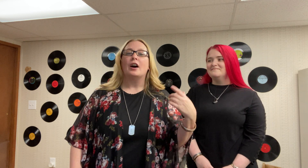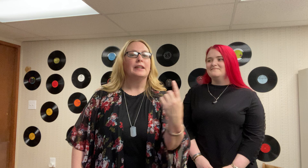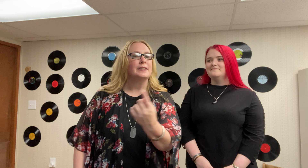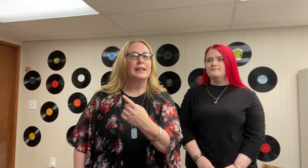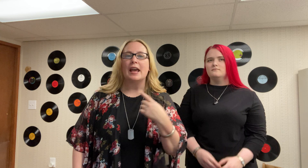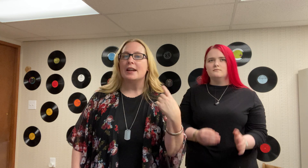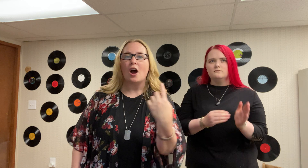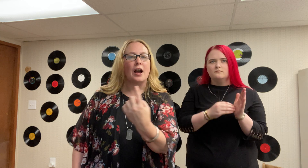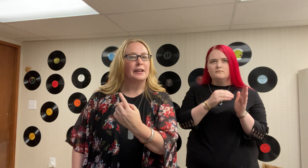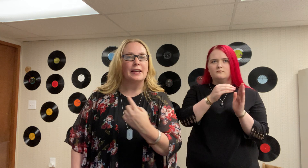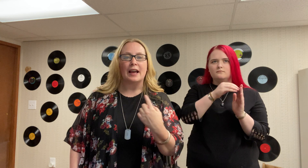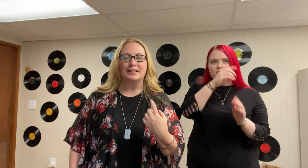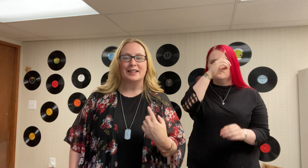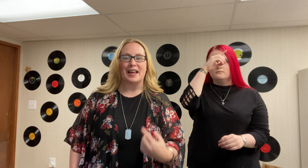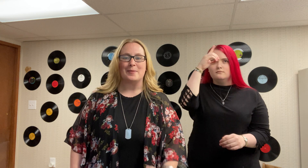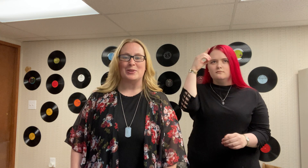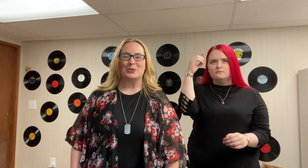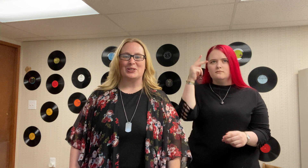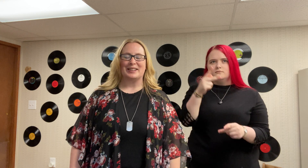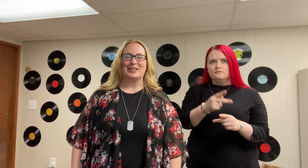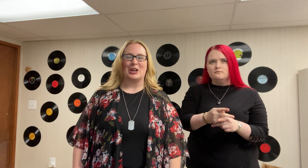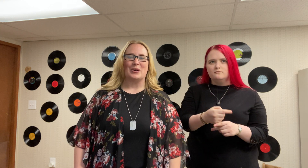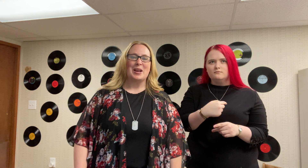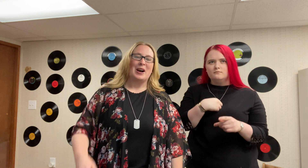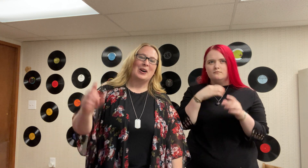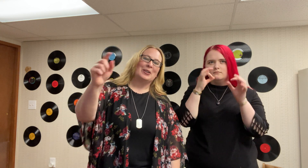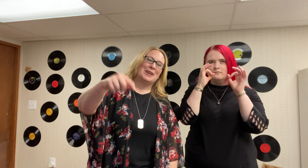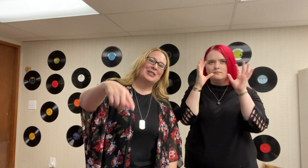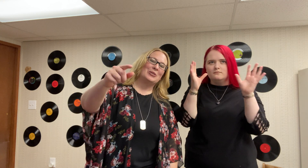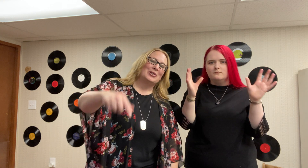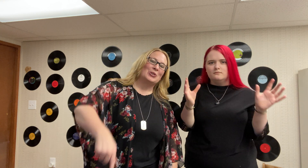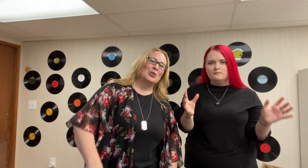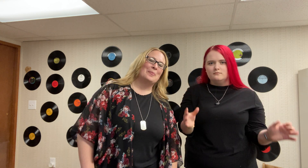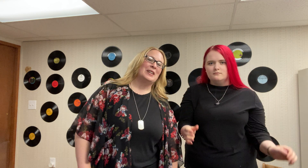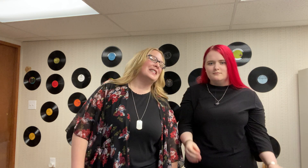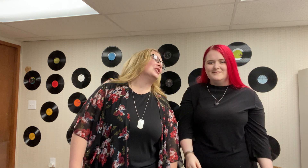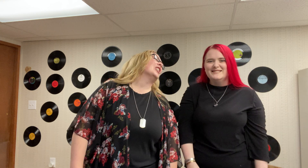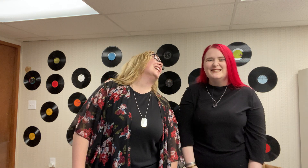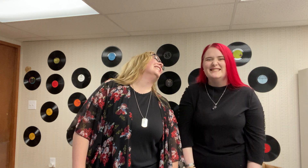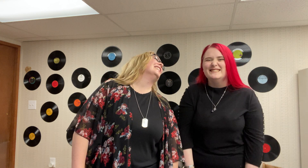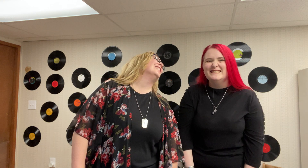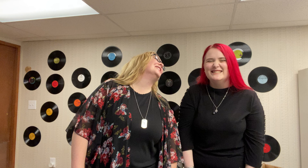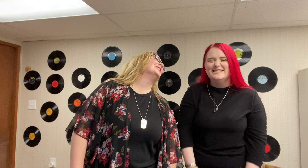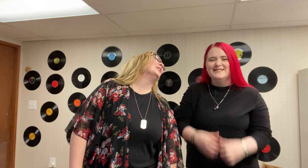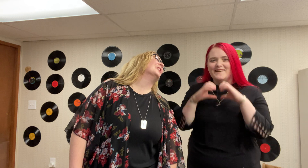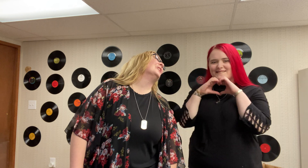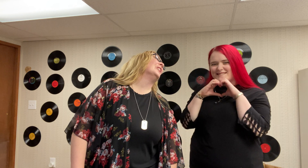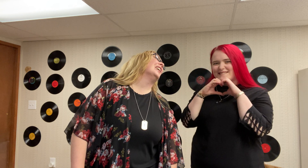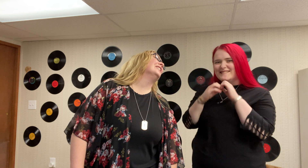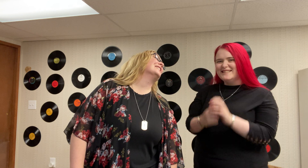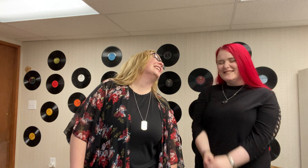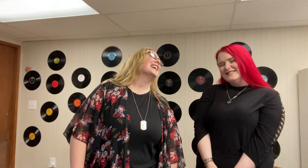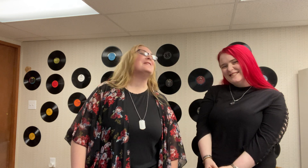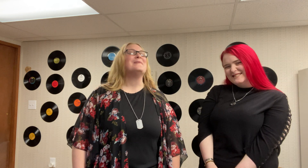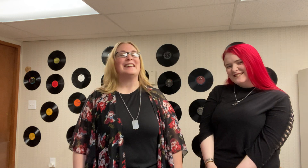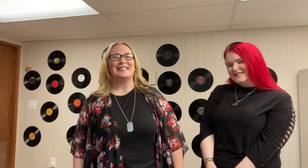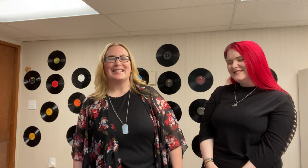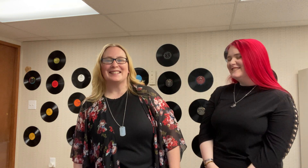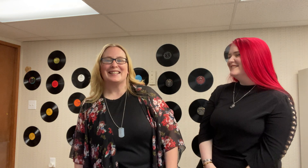audience cannot connect to that music. So all of my students are dropping in the chat that was so cool. That was like amazing.